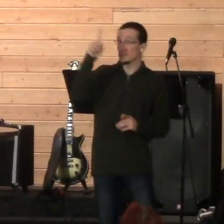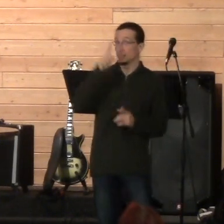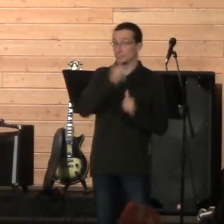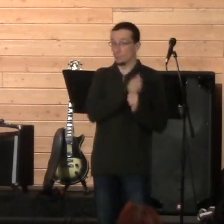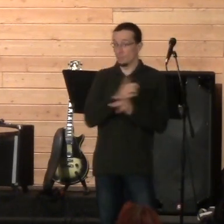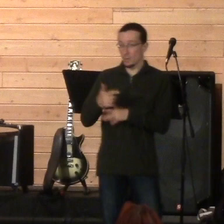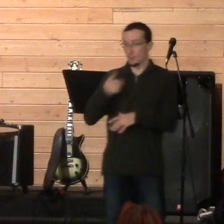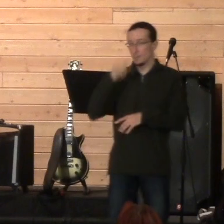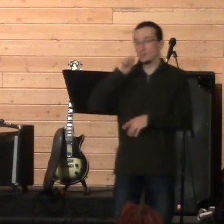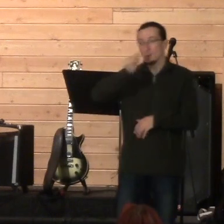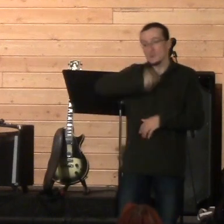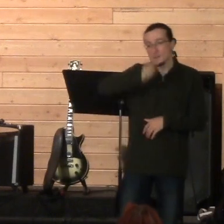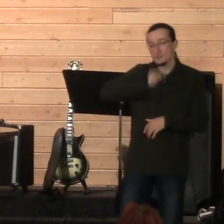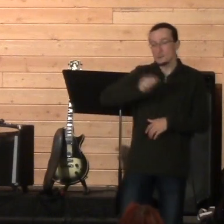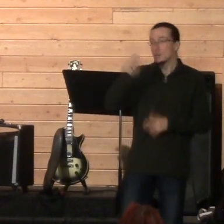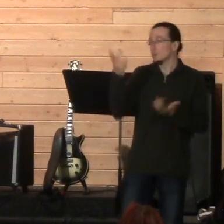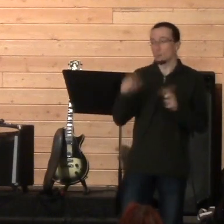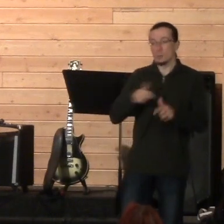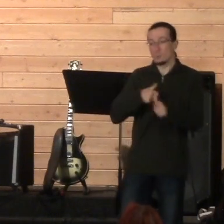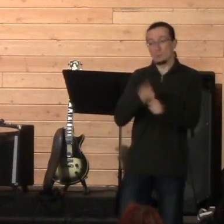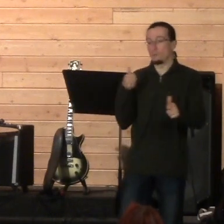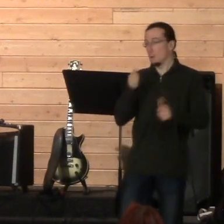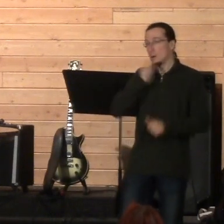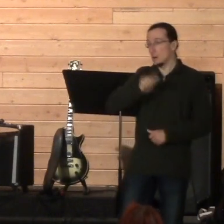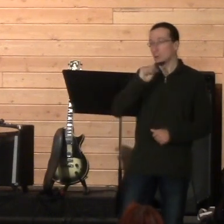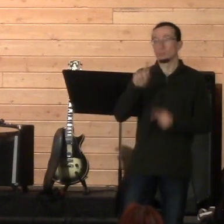He's not wanting me to turn from the hardships.